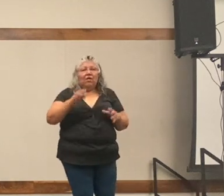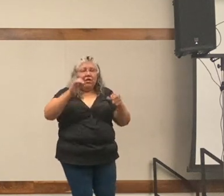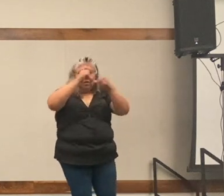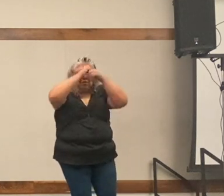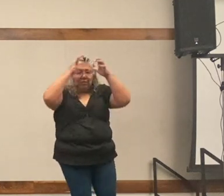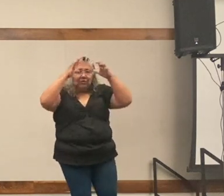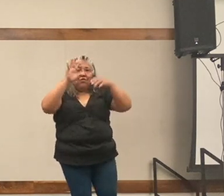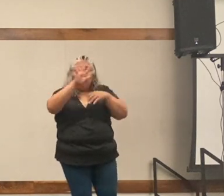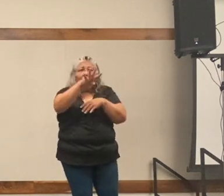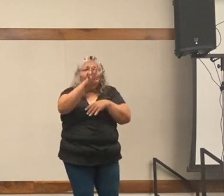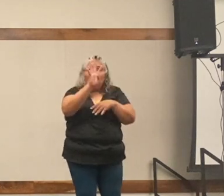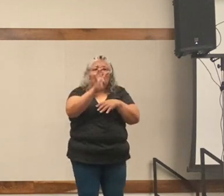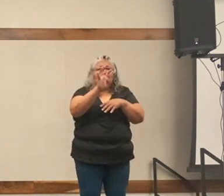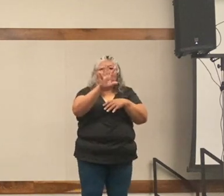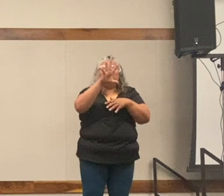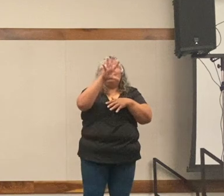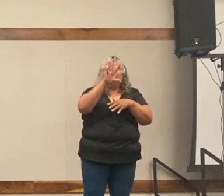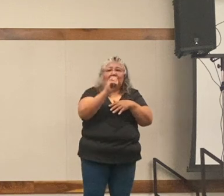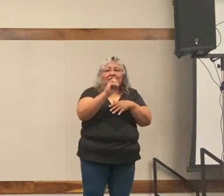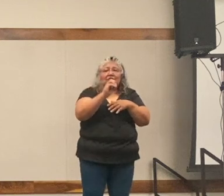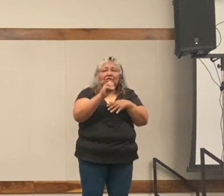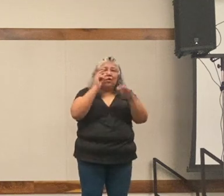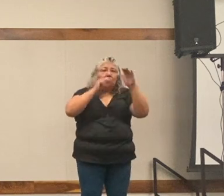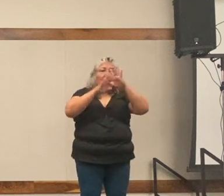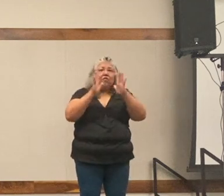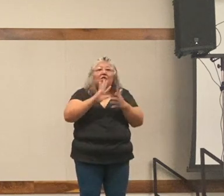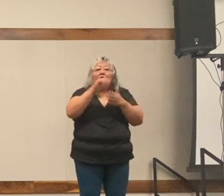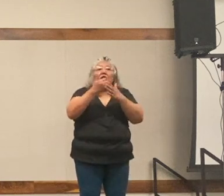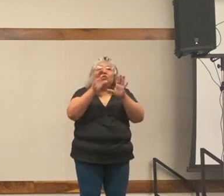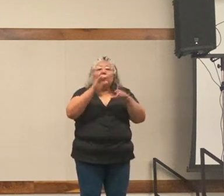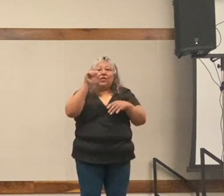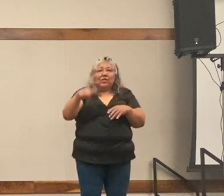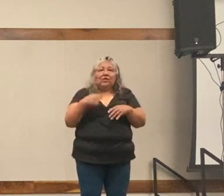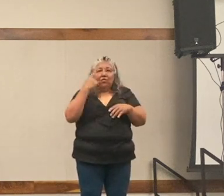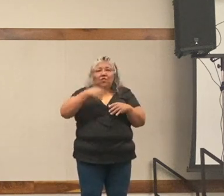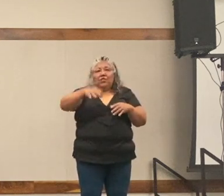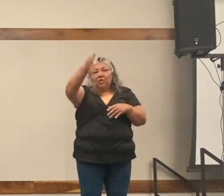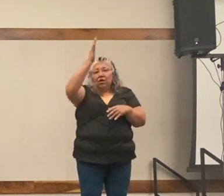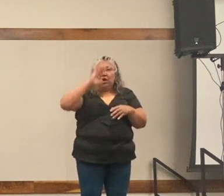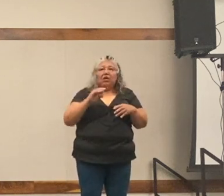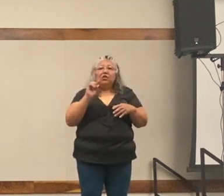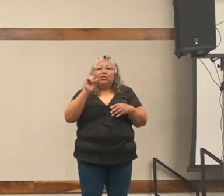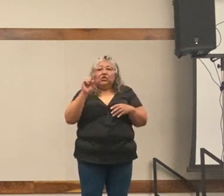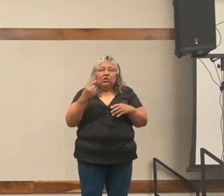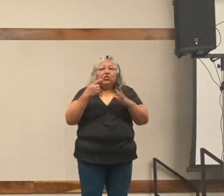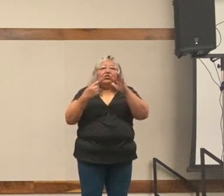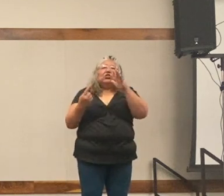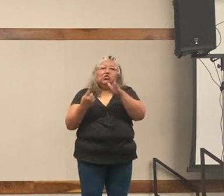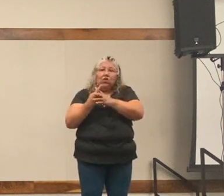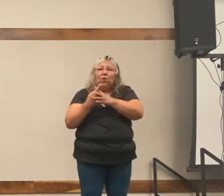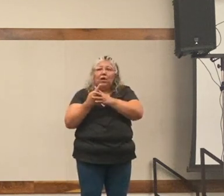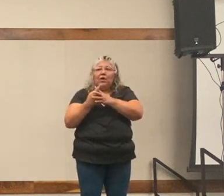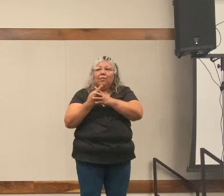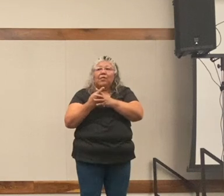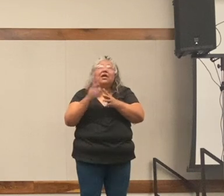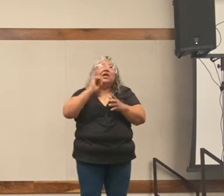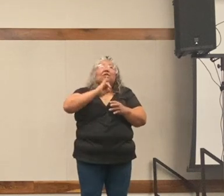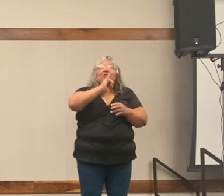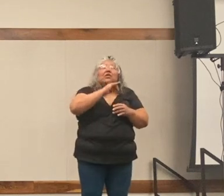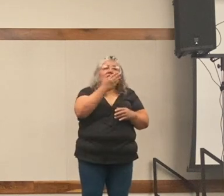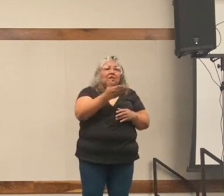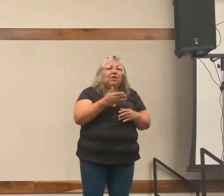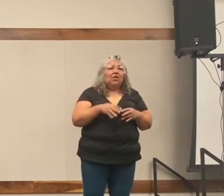this. 450 prophets all doing this for their God just to show up. Israel is